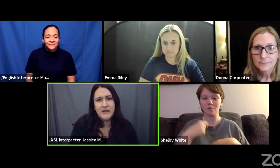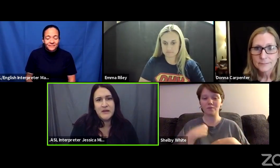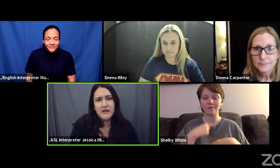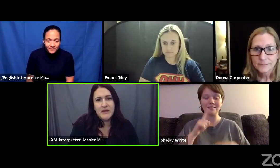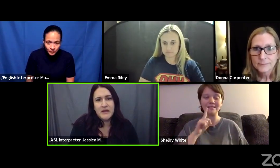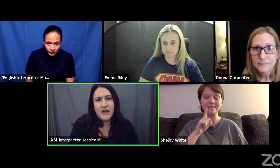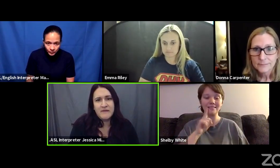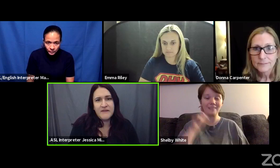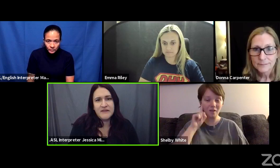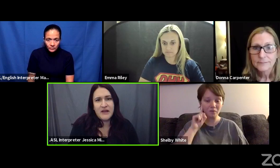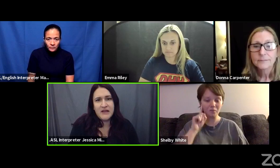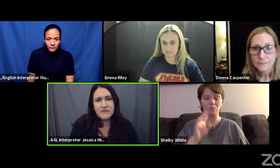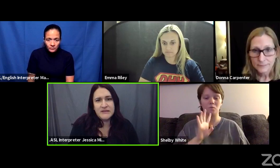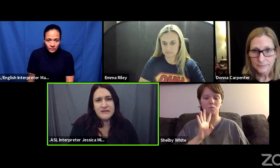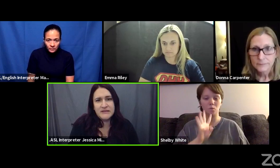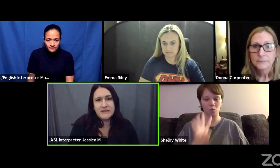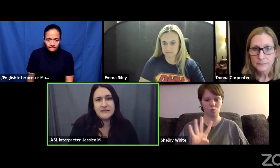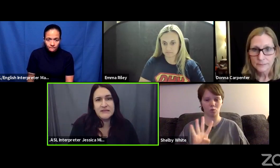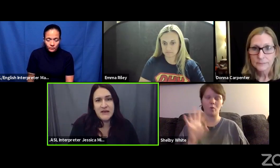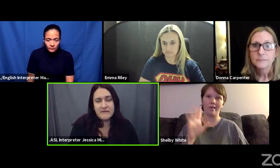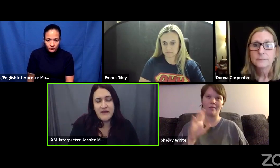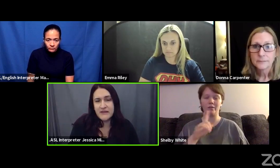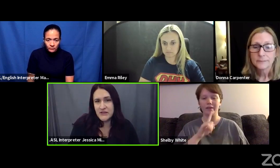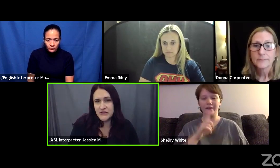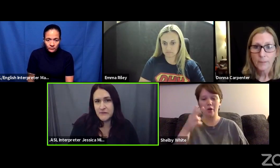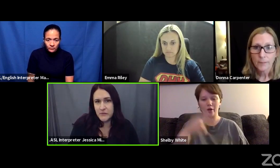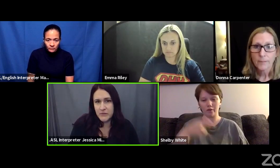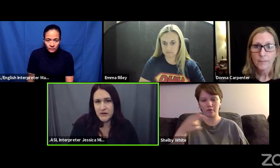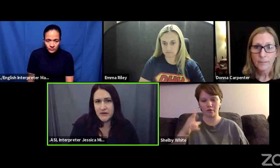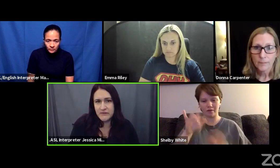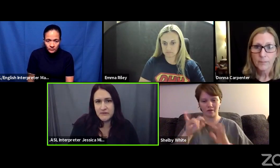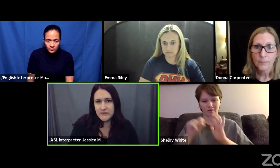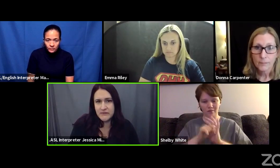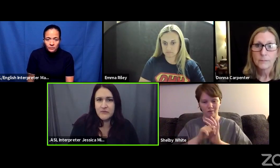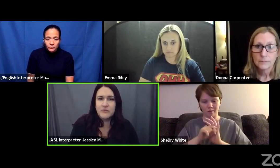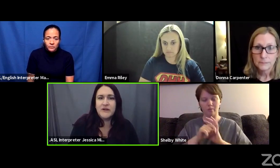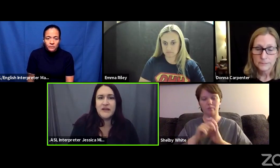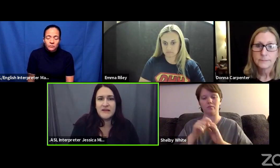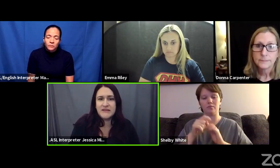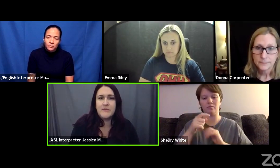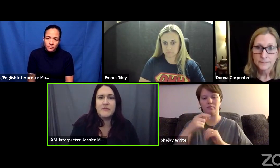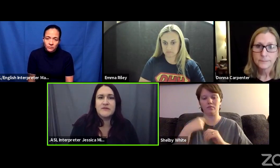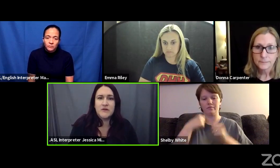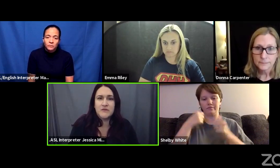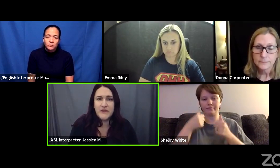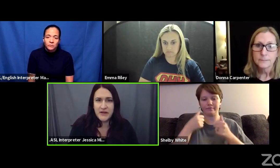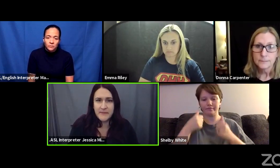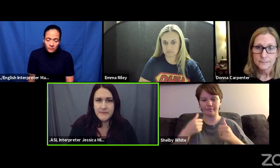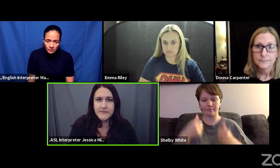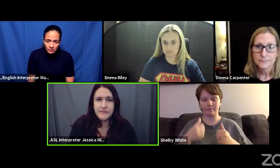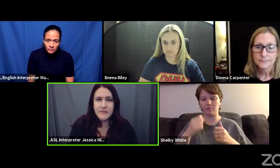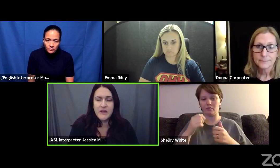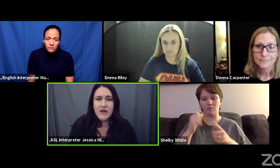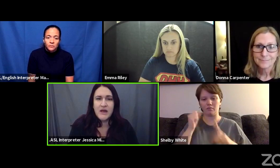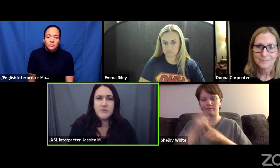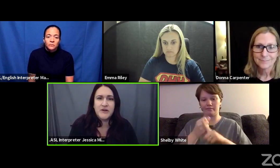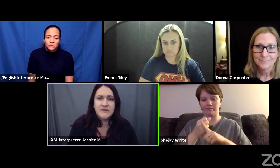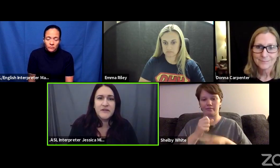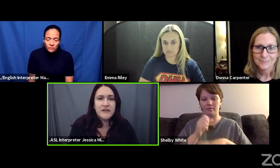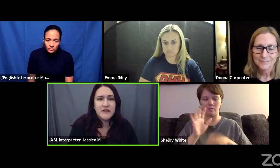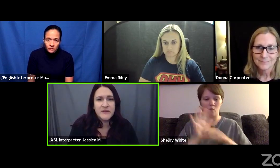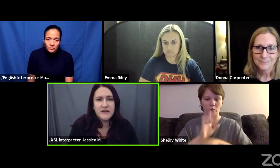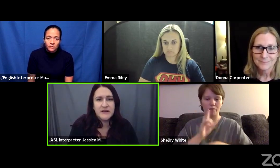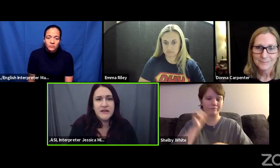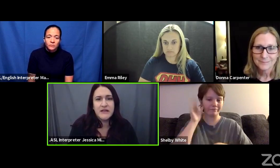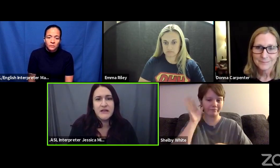Sure. I found out I was deaf at the age of 4. Well, really at that time I was hard of hearing. I